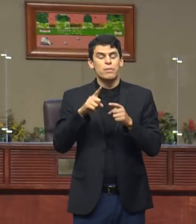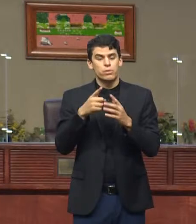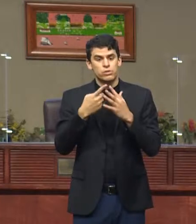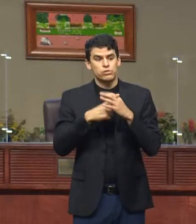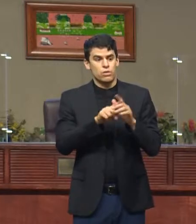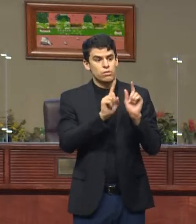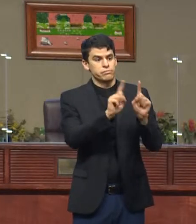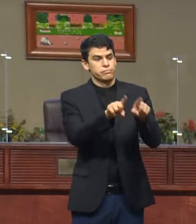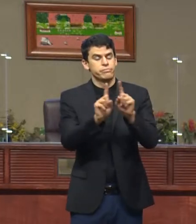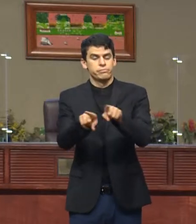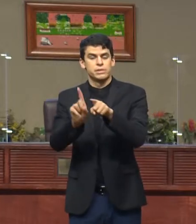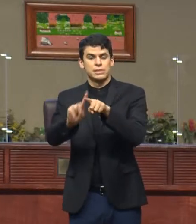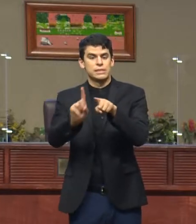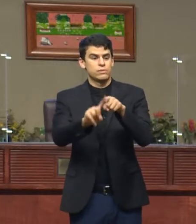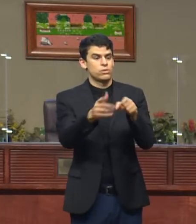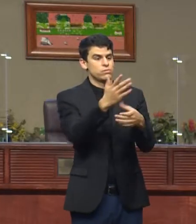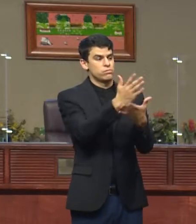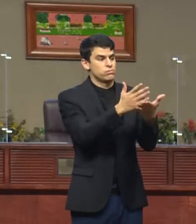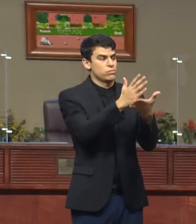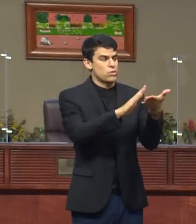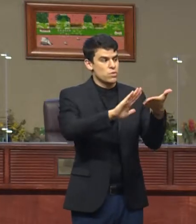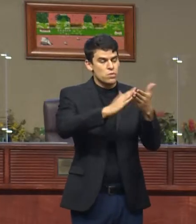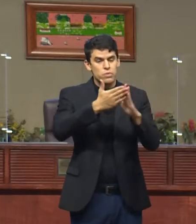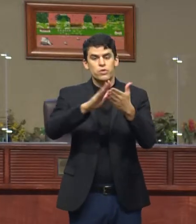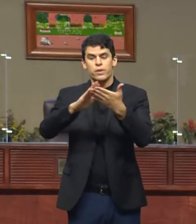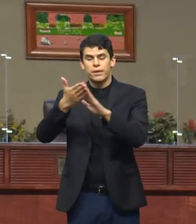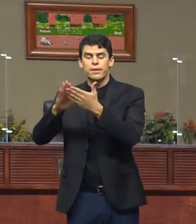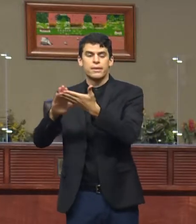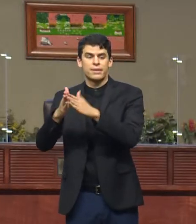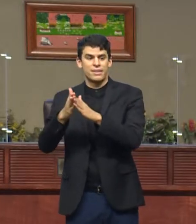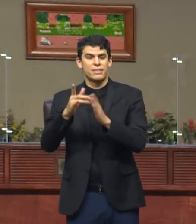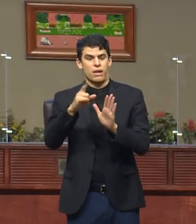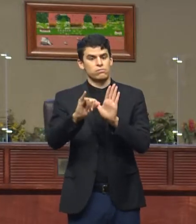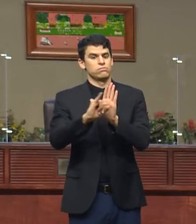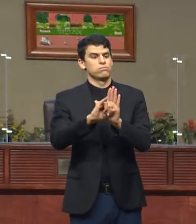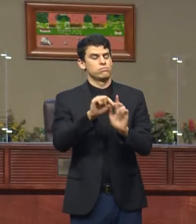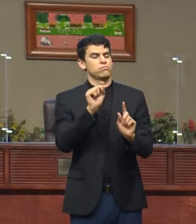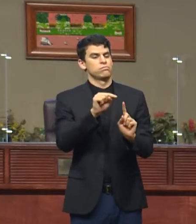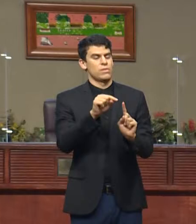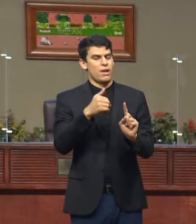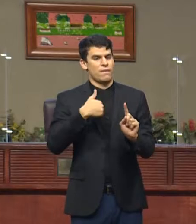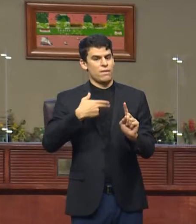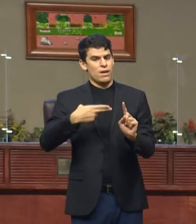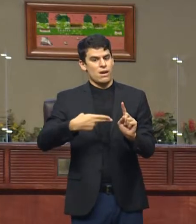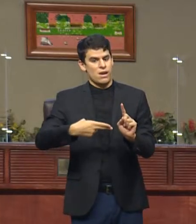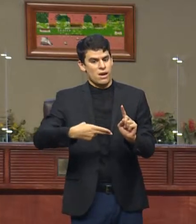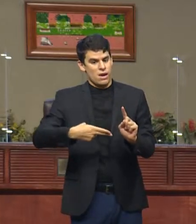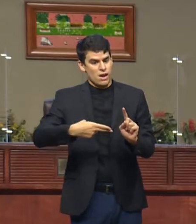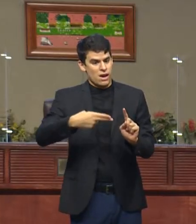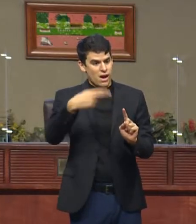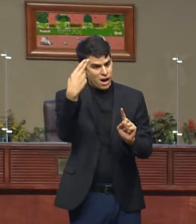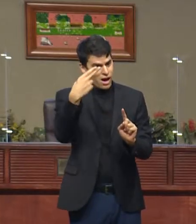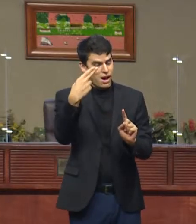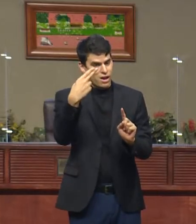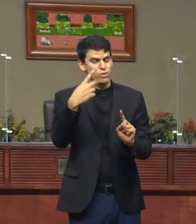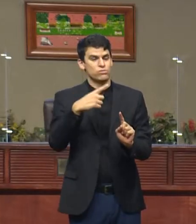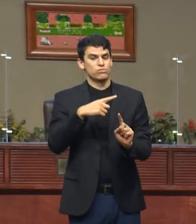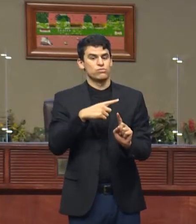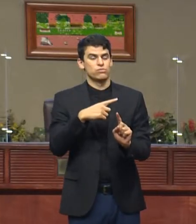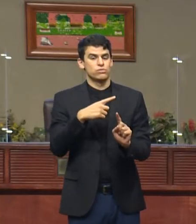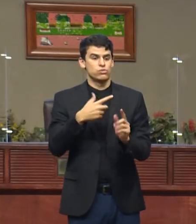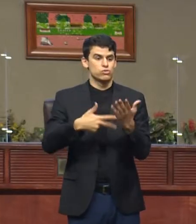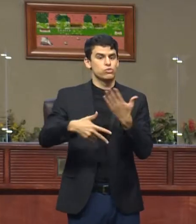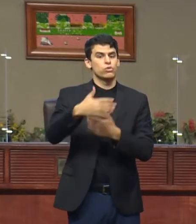that have been identified as having high social vulnerability index